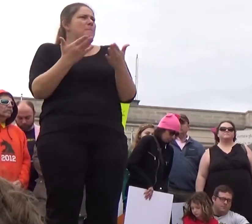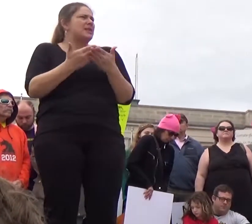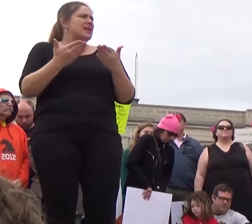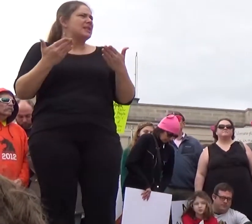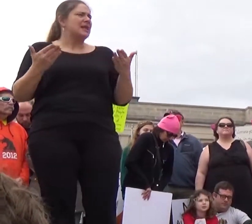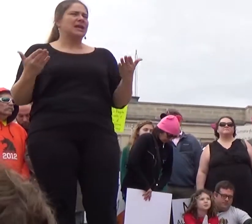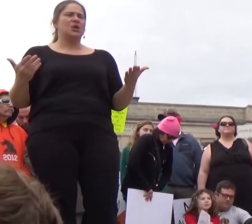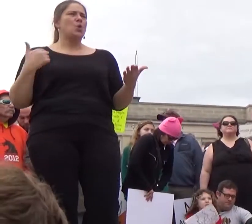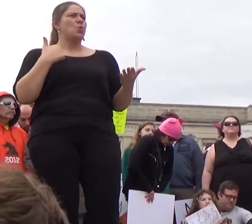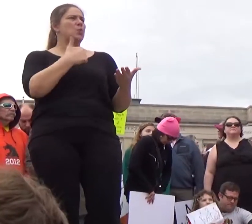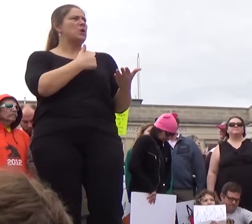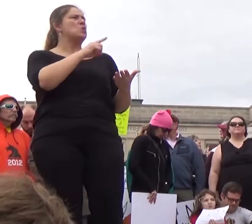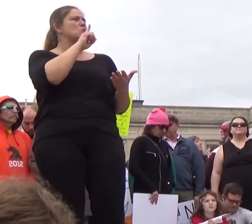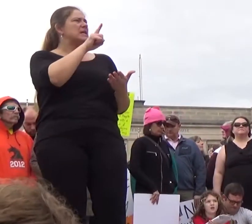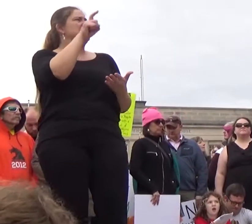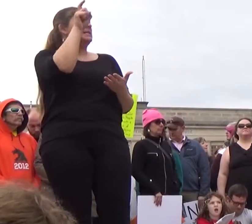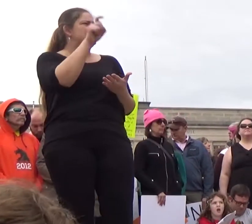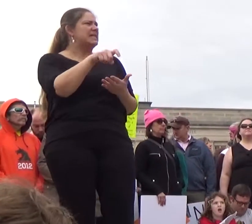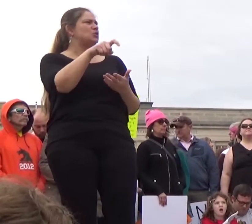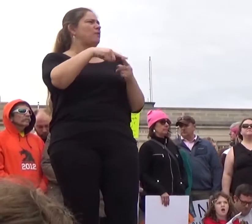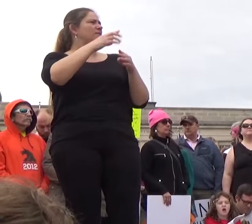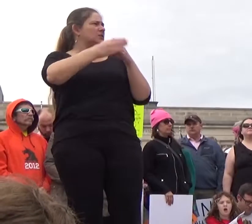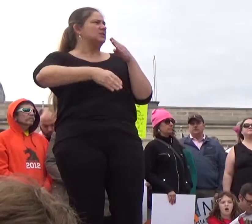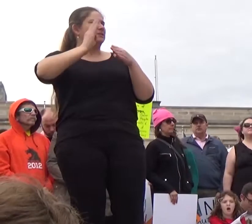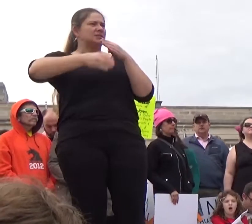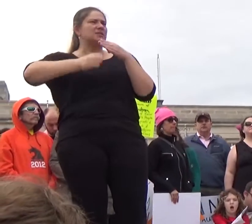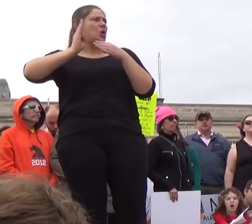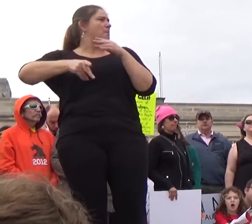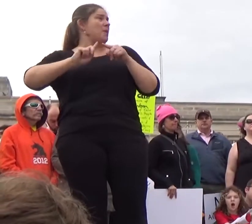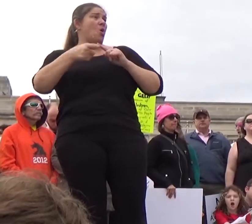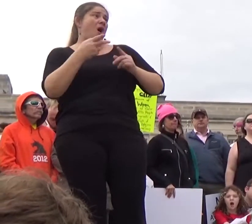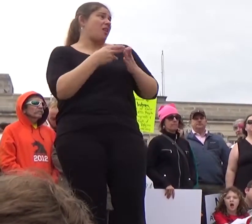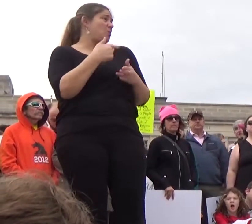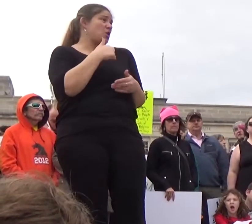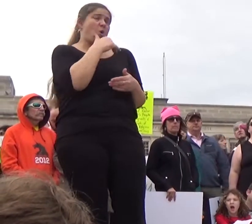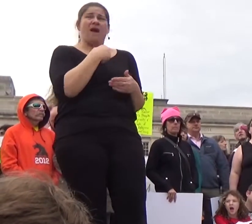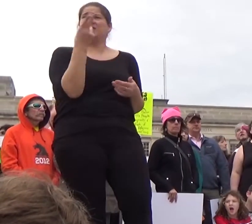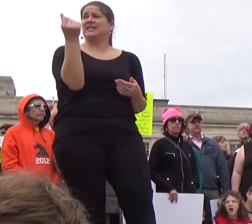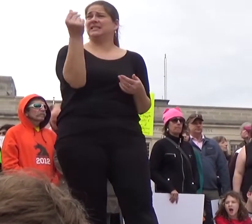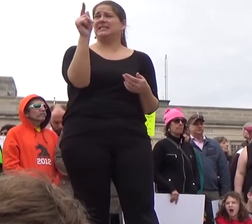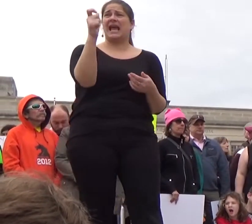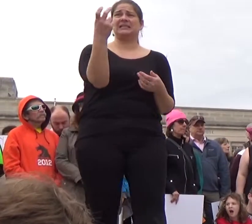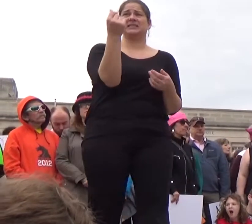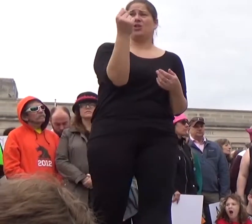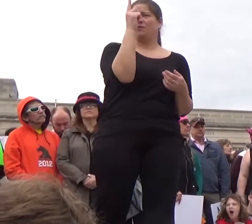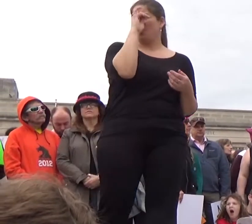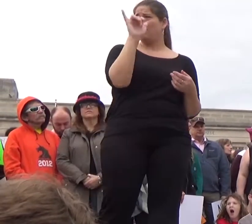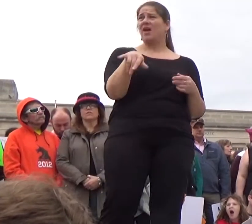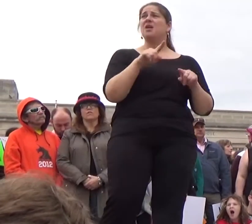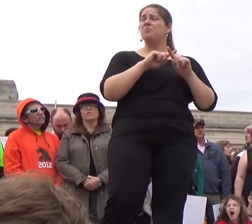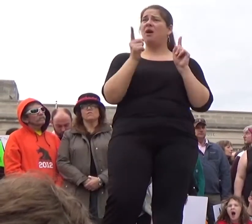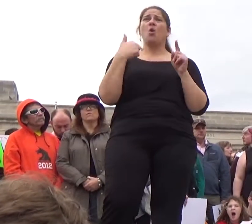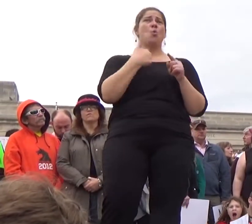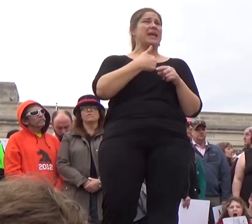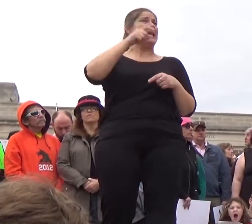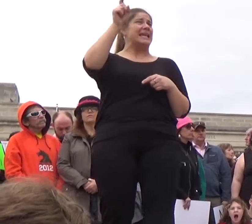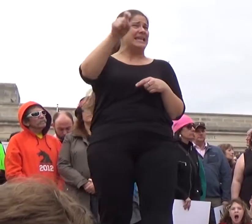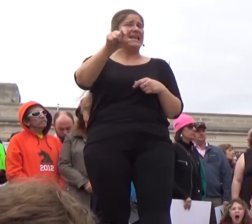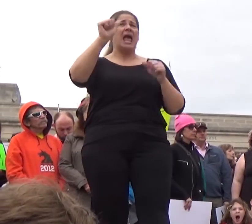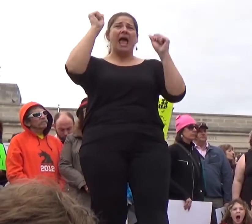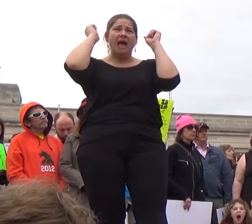things that we need to be done that honestly, we don't have the tax dollars to do. But we need